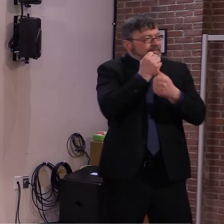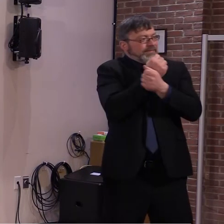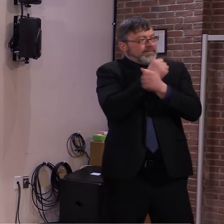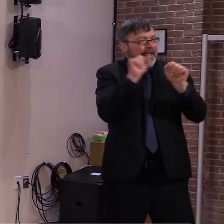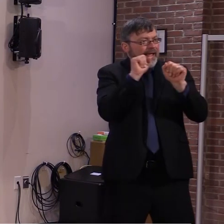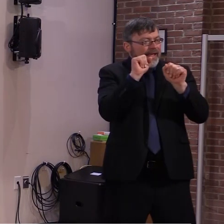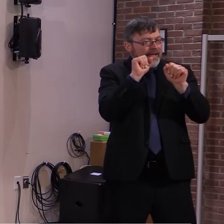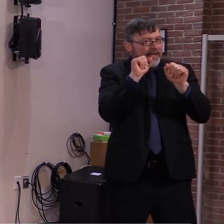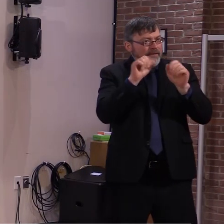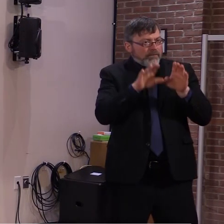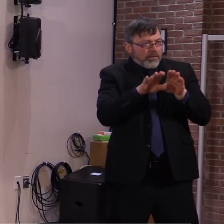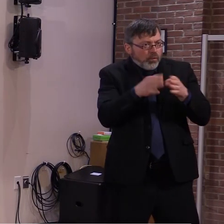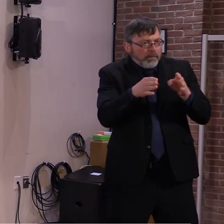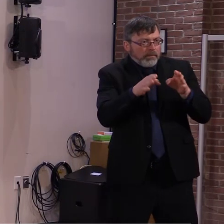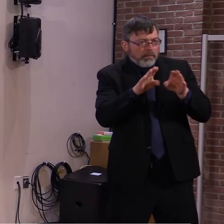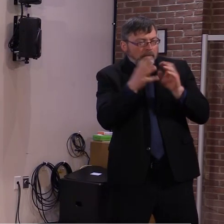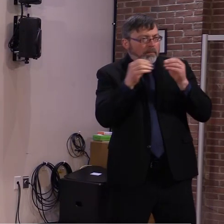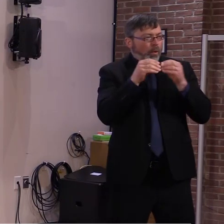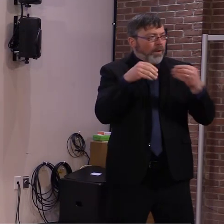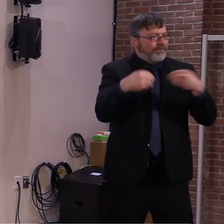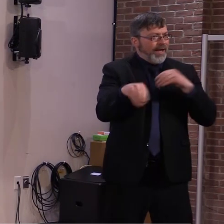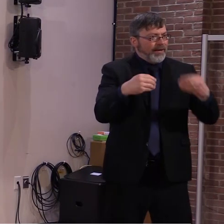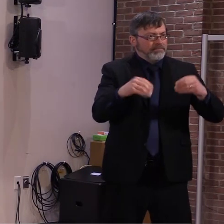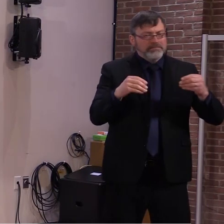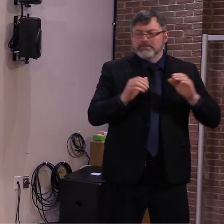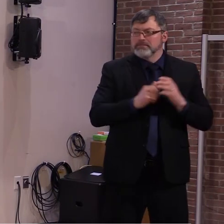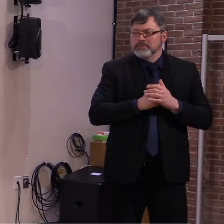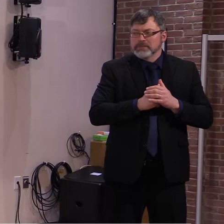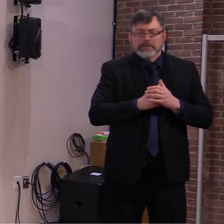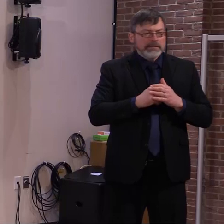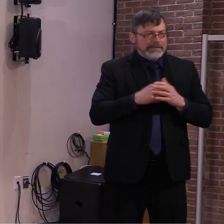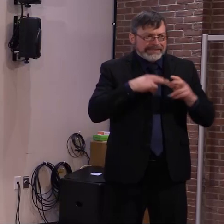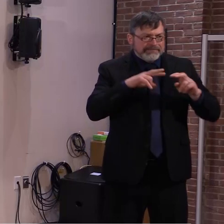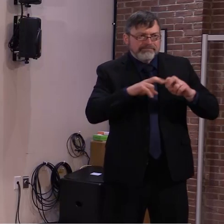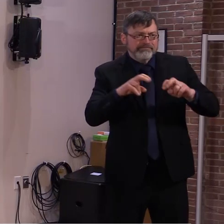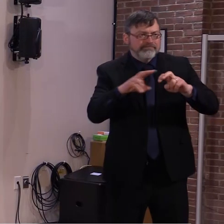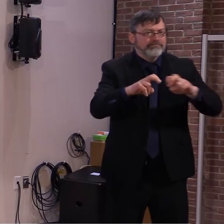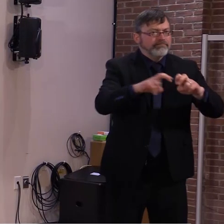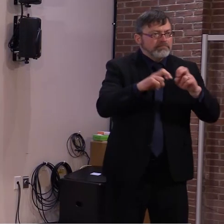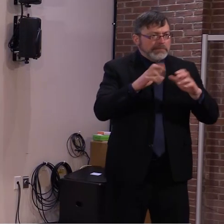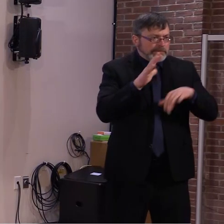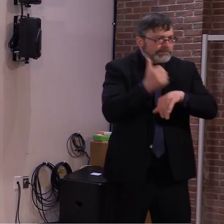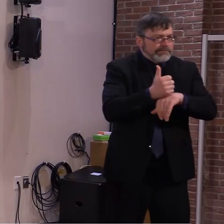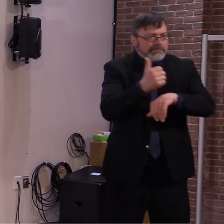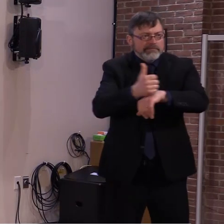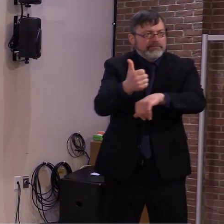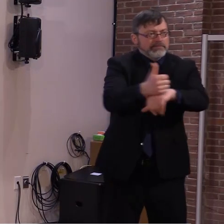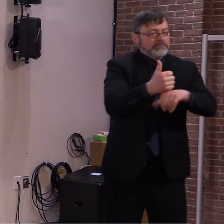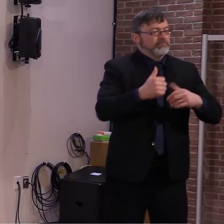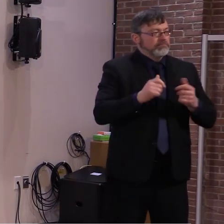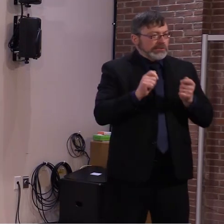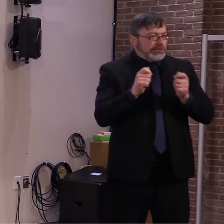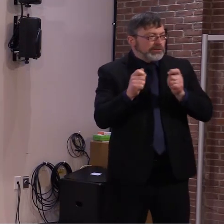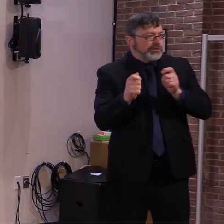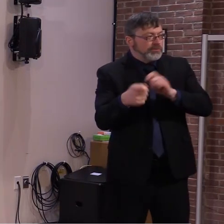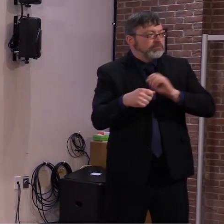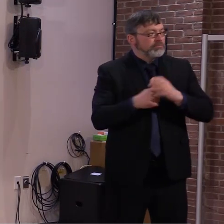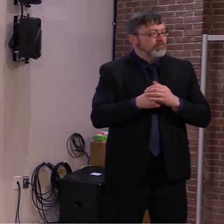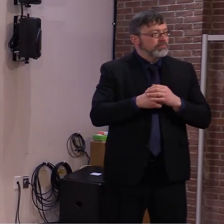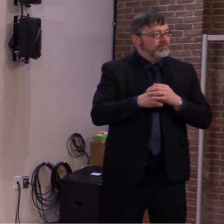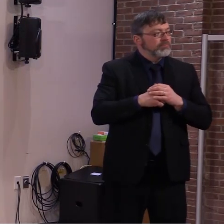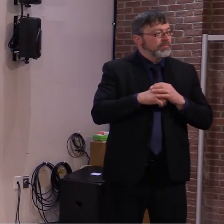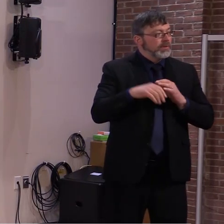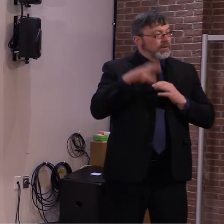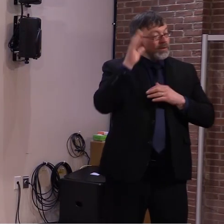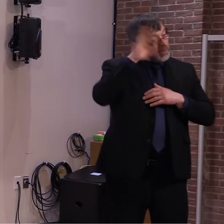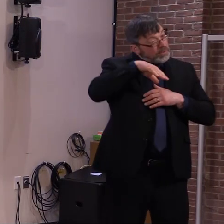more Vermonters are vaccinated for COVID-19. Key health and safety measures, such as wearing a mask, maintaining